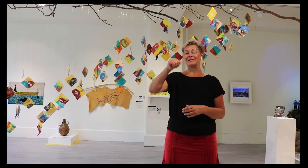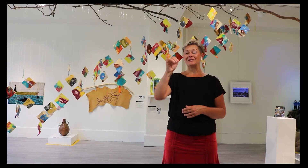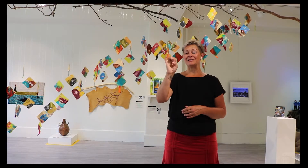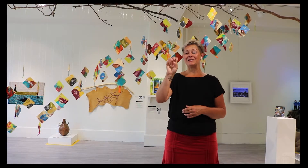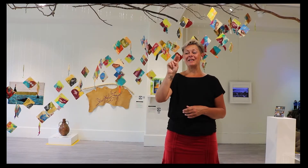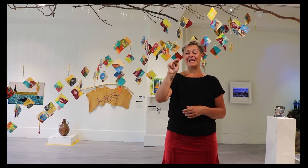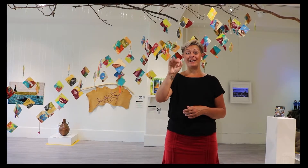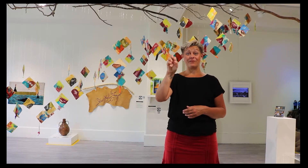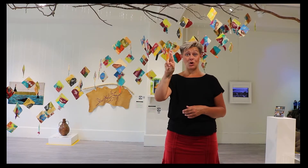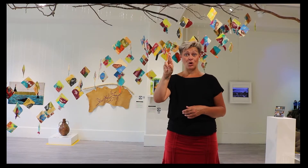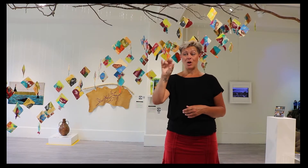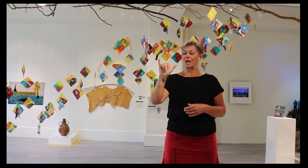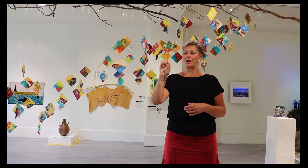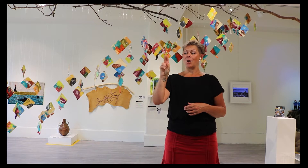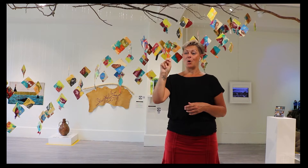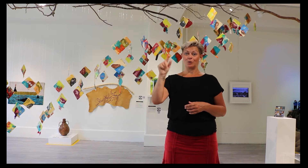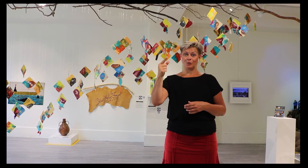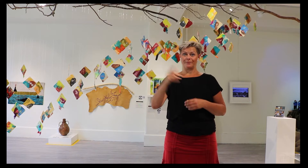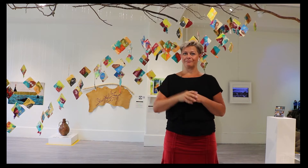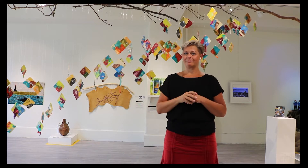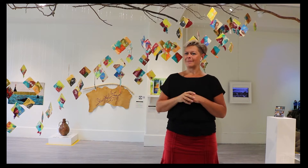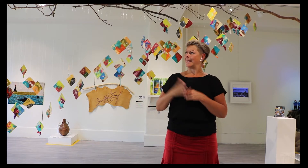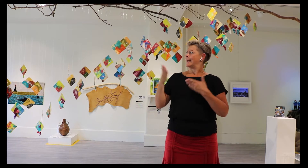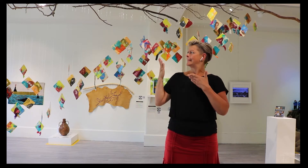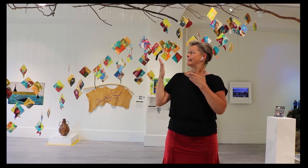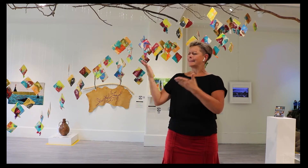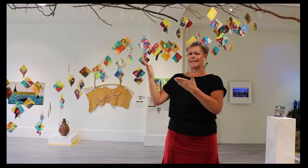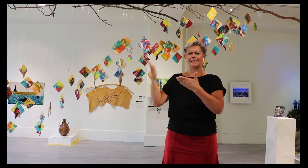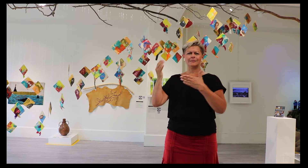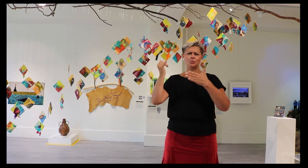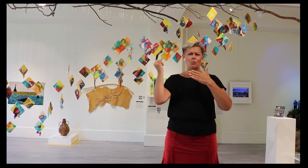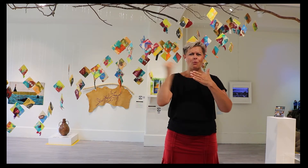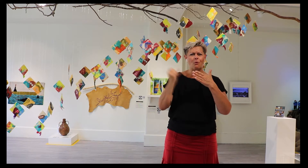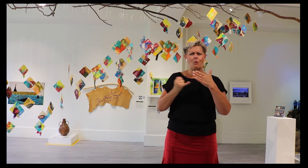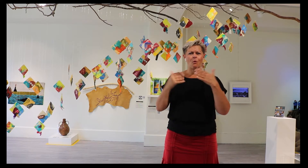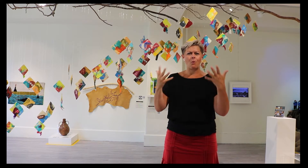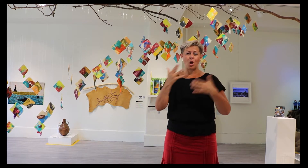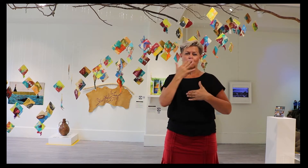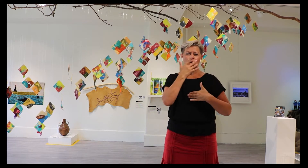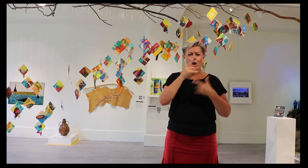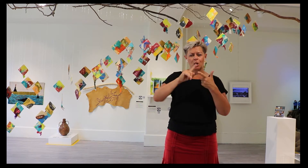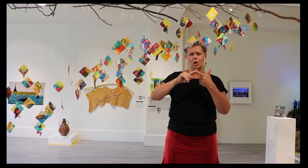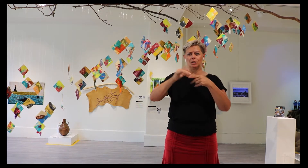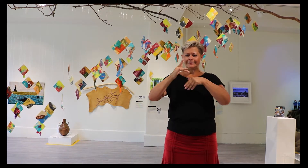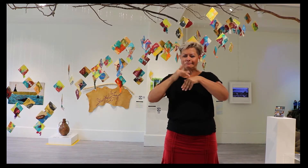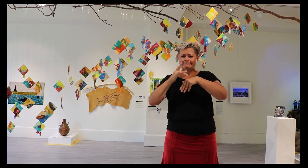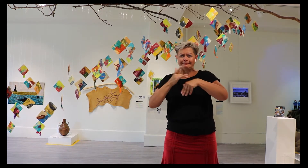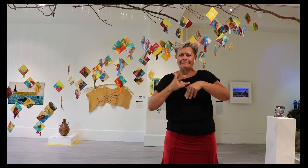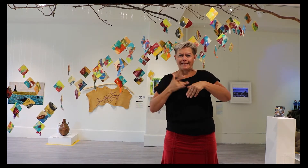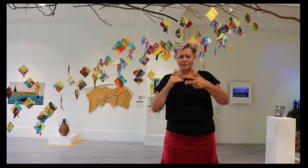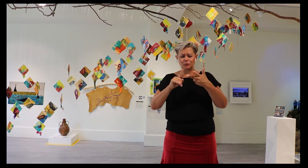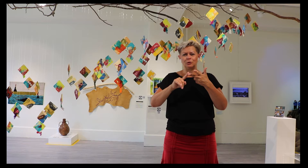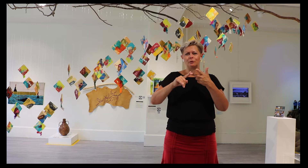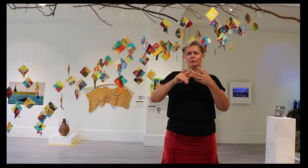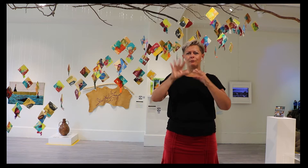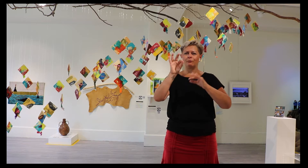Jennifer Young. This interactive installation brings together color, texture, form, and